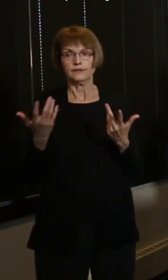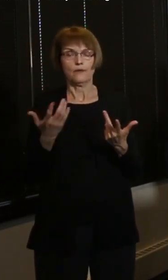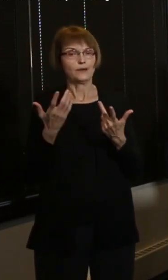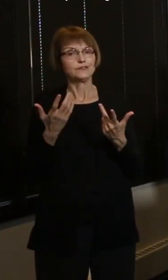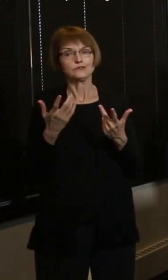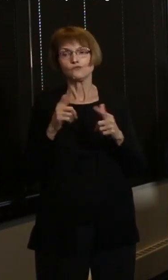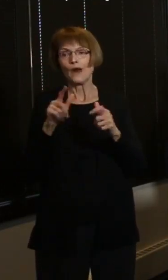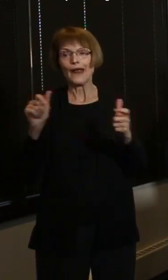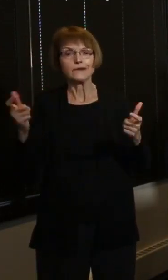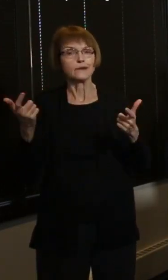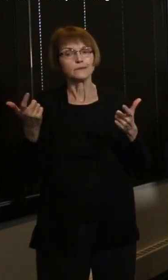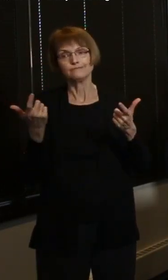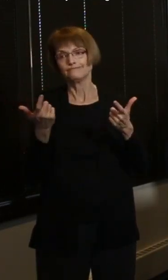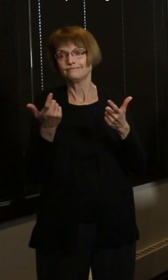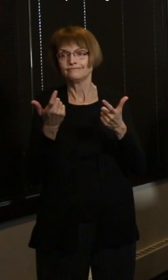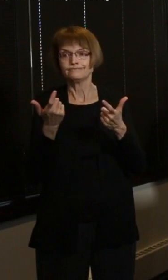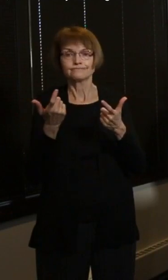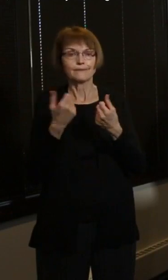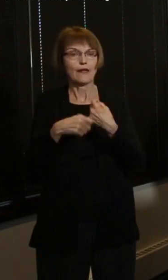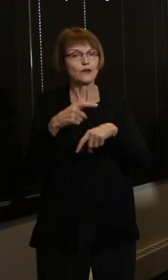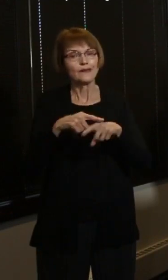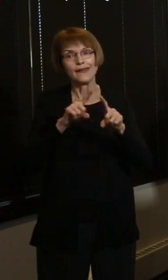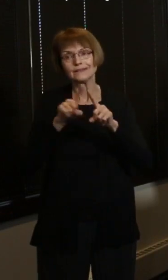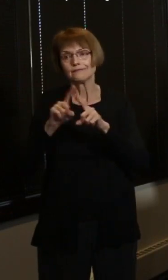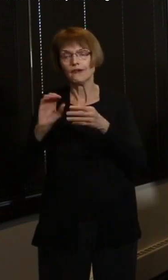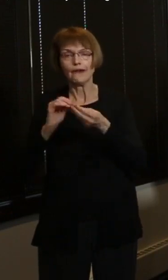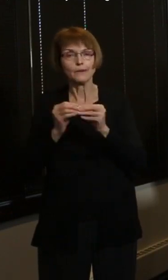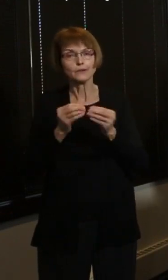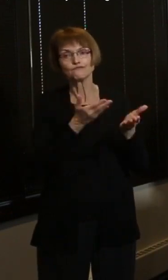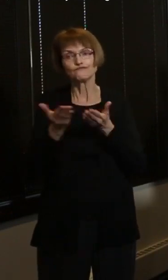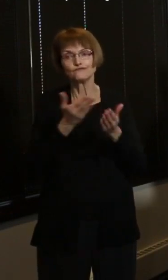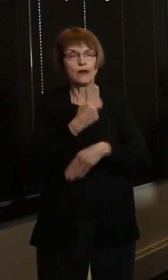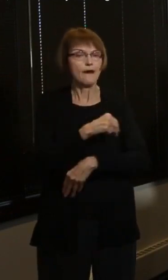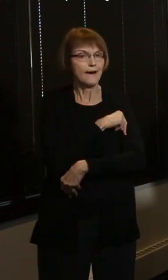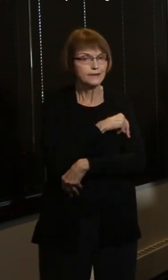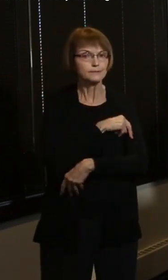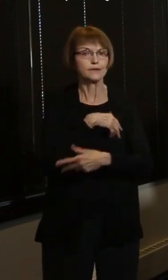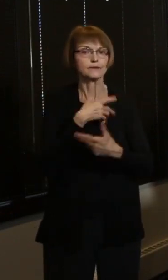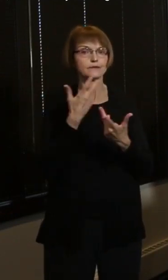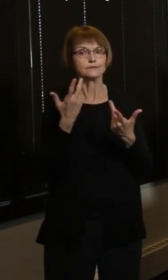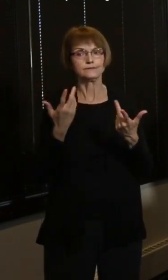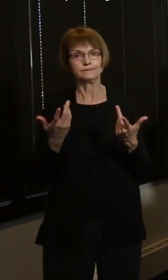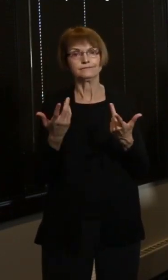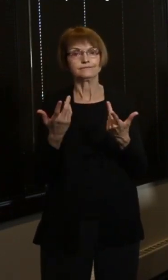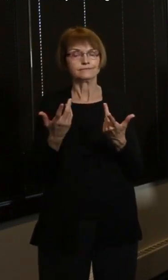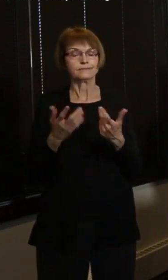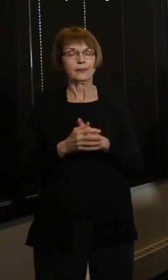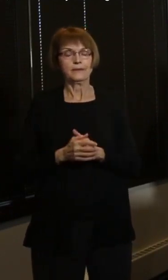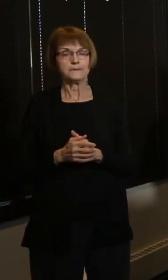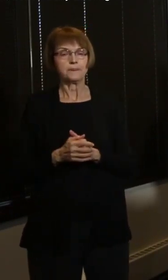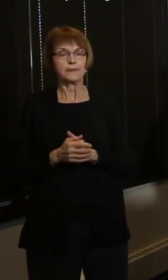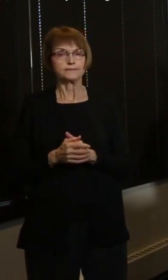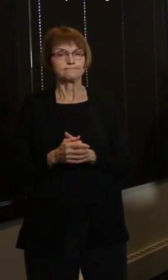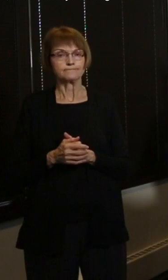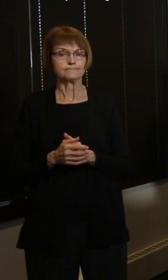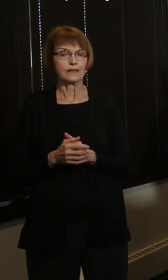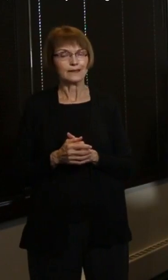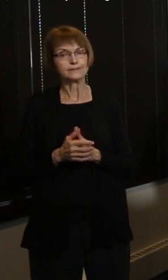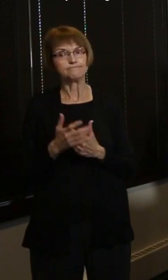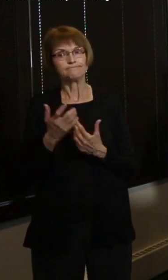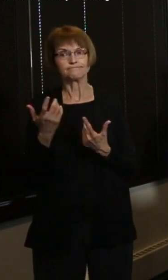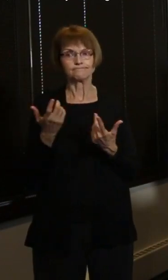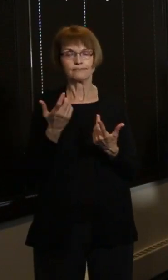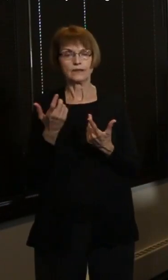randomness on how many admissions we're having on any given day, or how many people we have in the hospital on any given day. Certainly it's a little bit